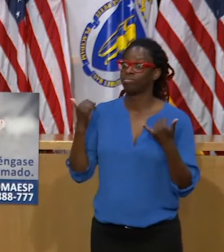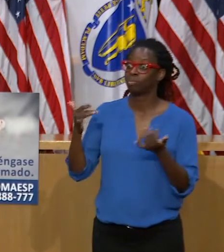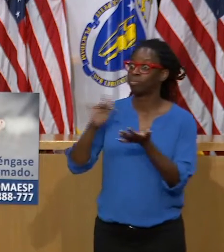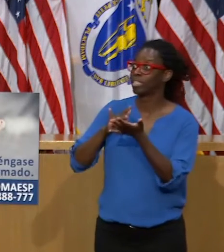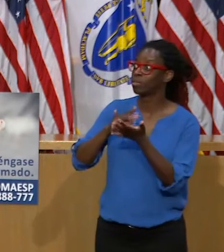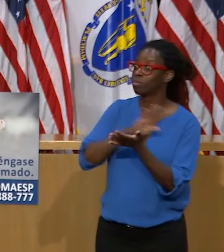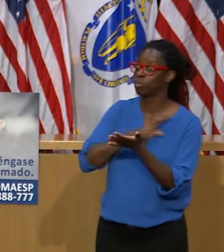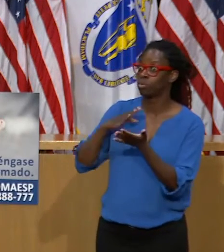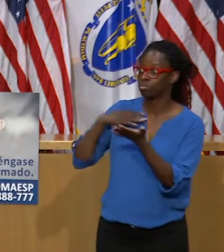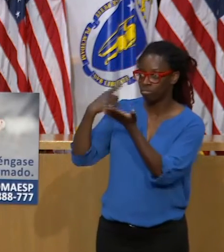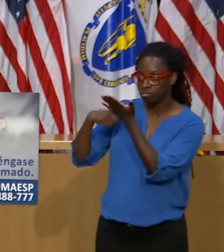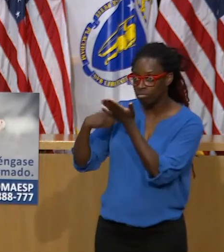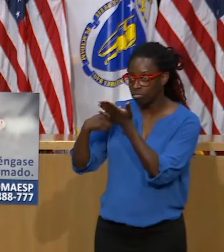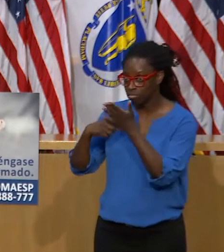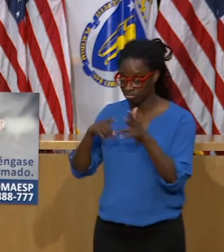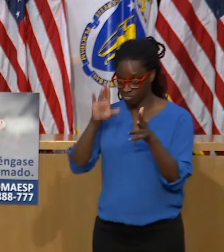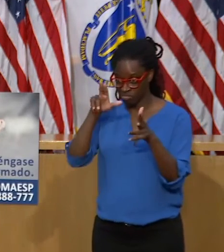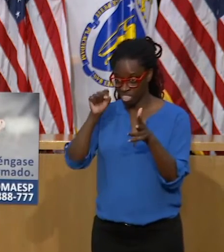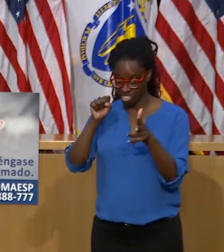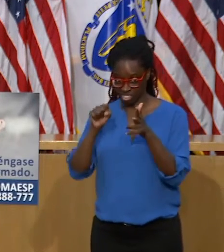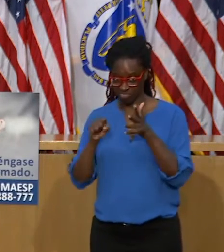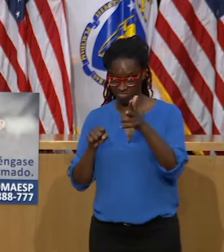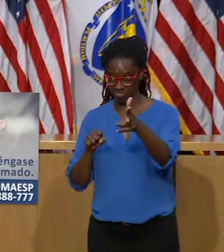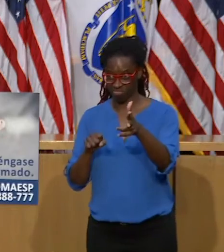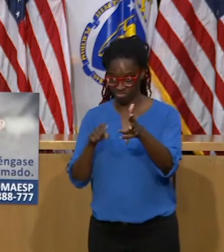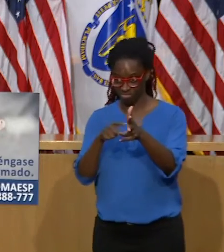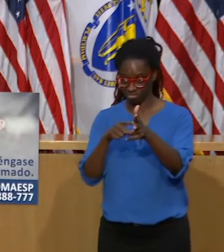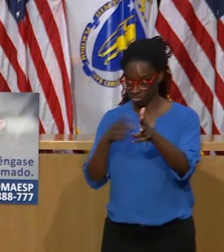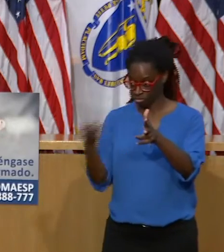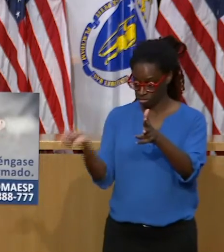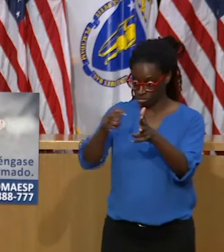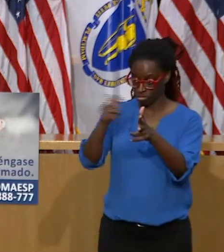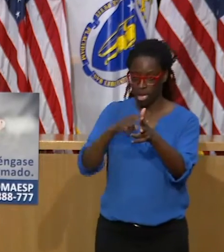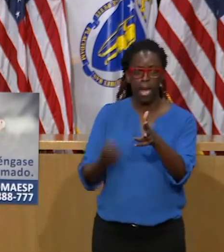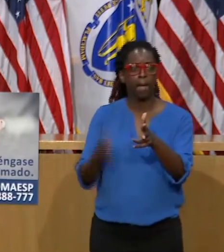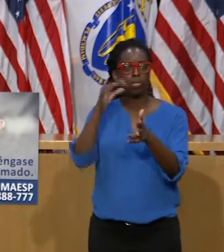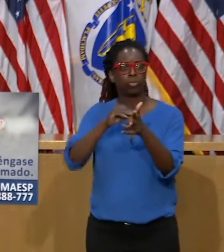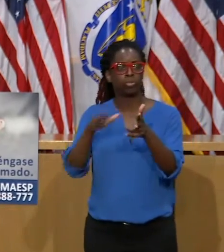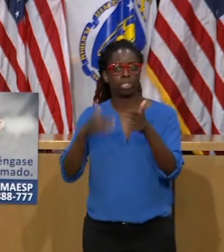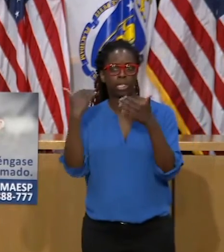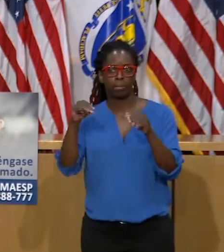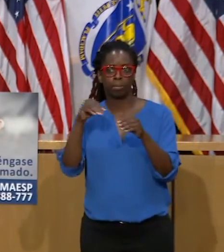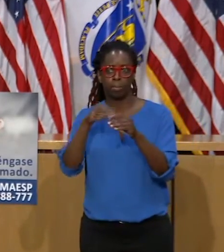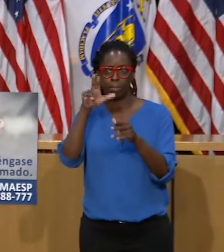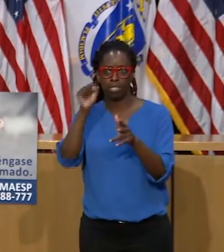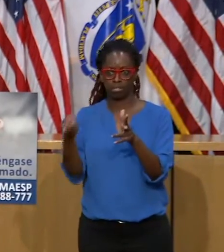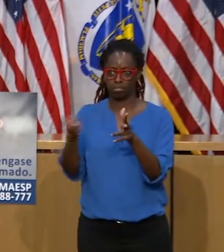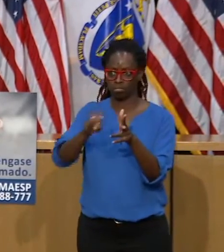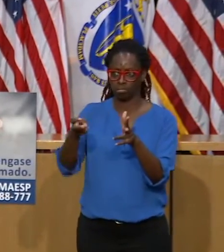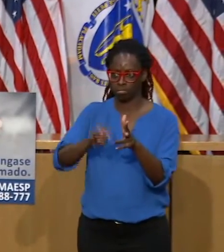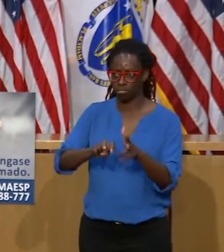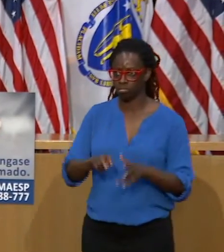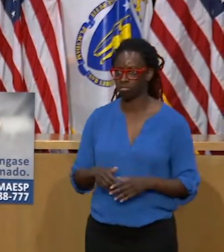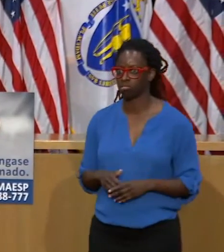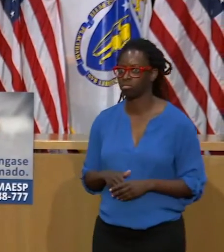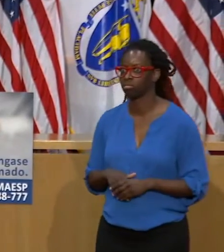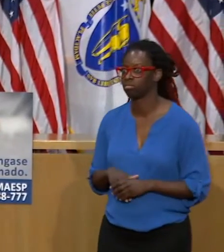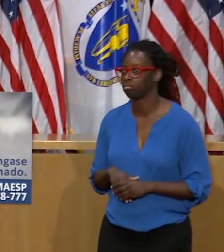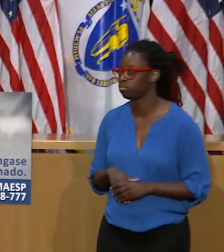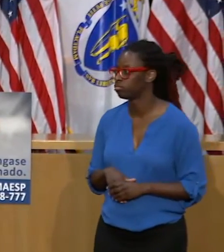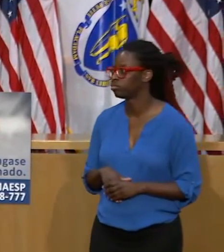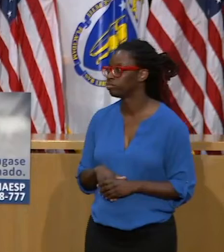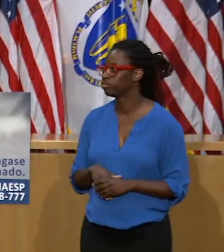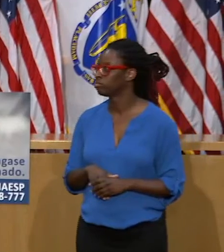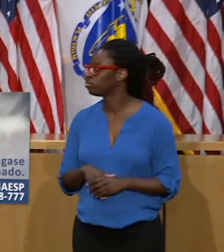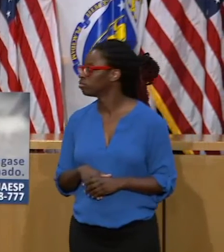out as soon as possible. How does this plan address students with special needs? So